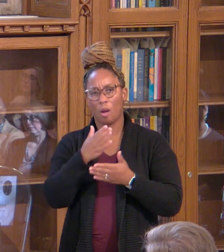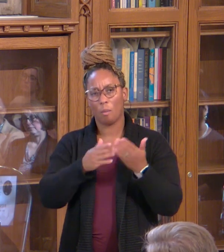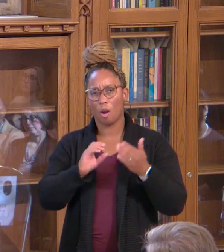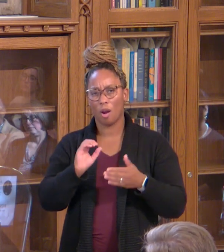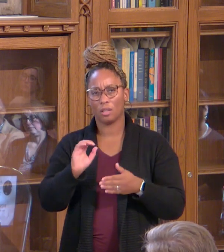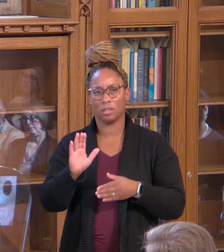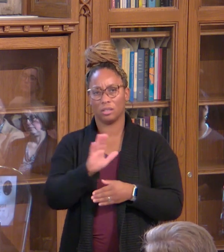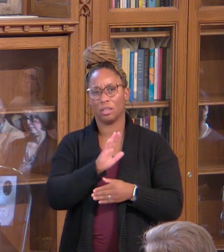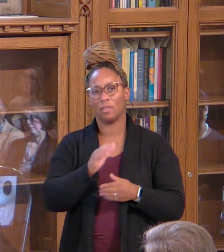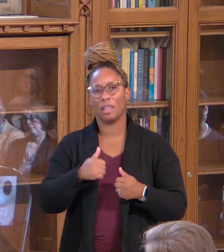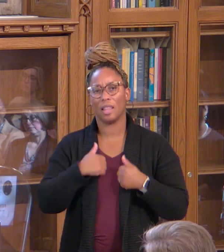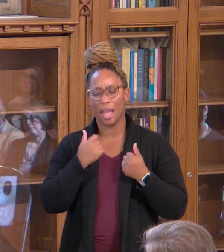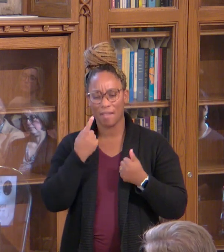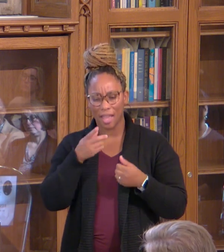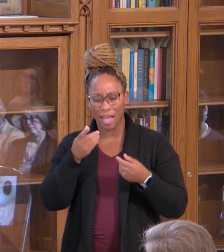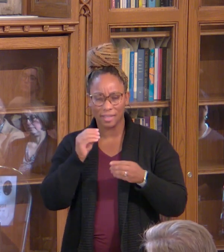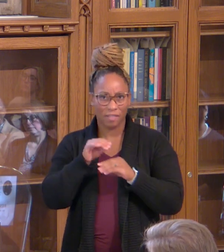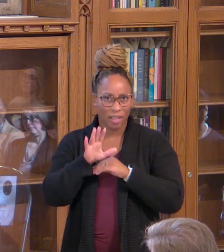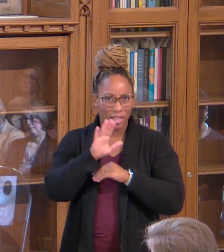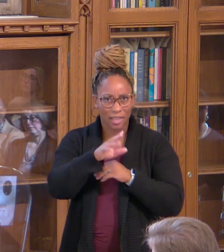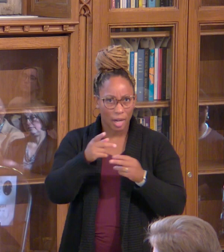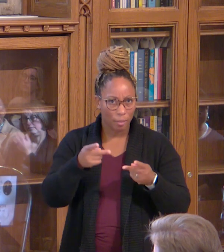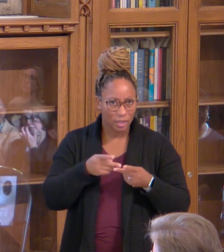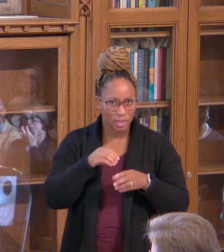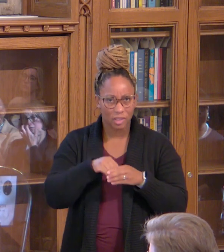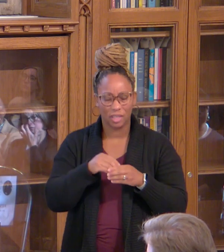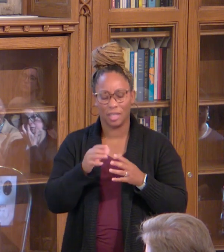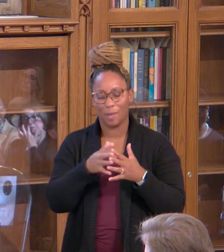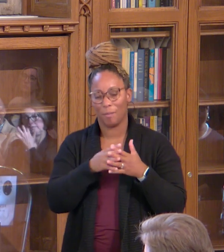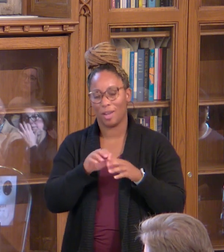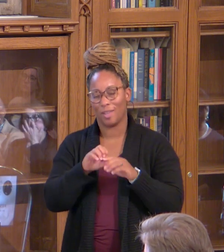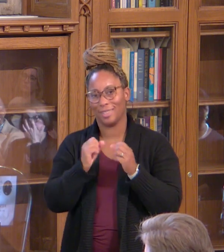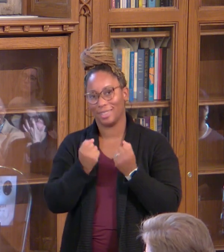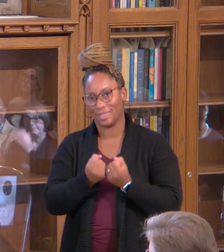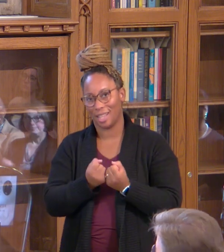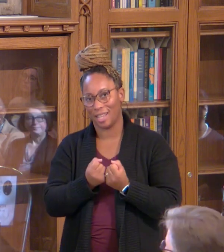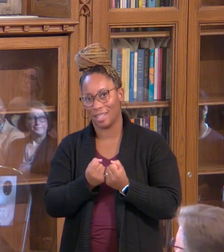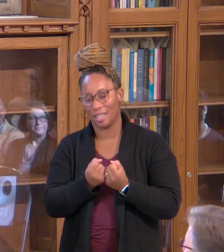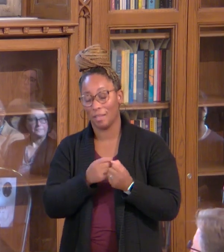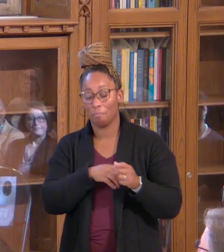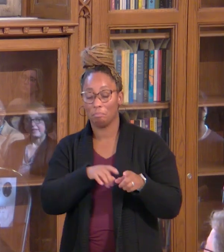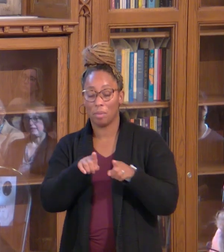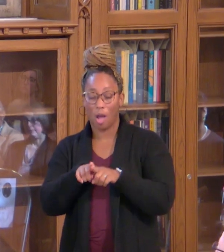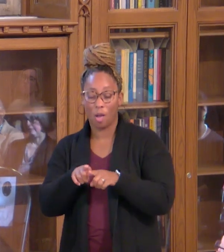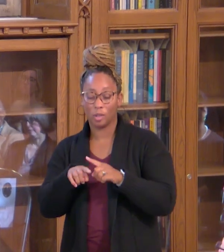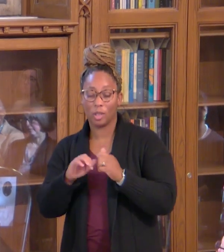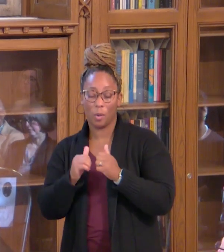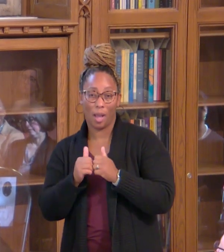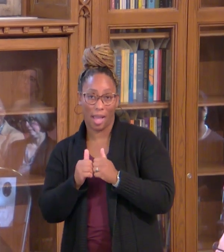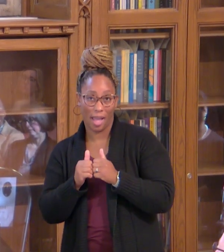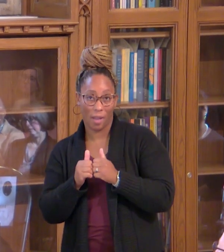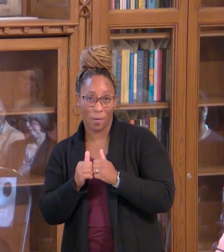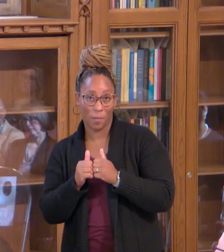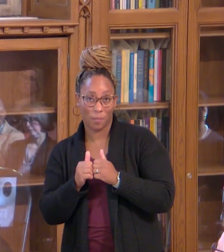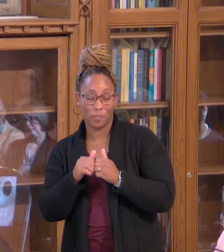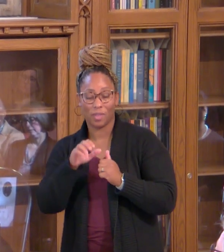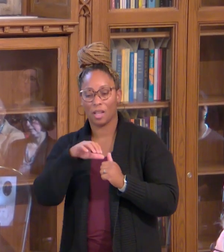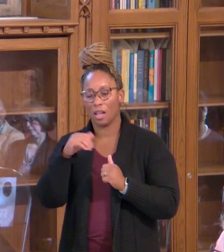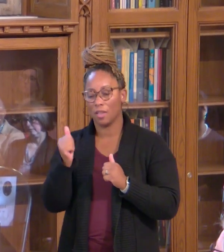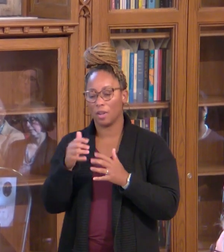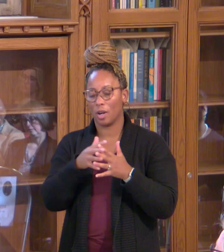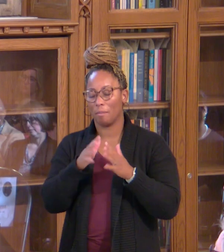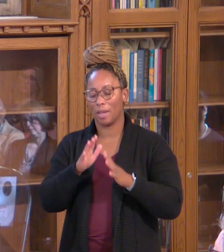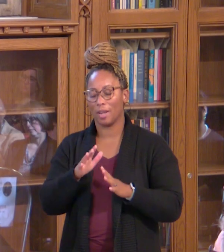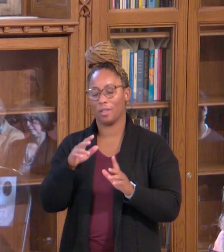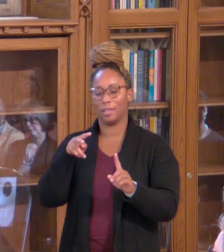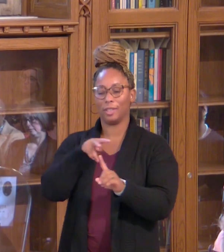Americans has affected their position in American society as well as the manner in which other Americans